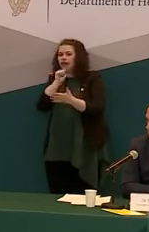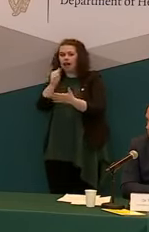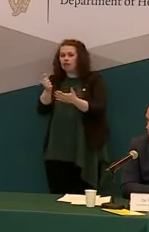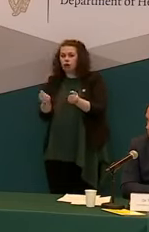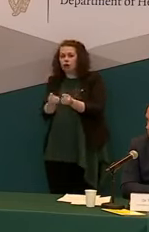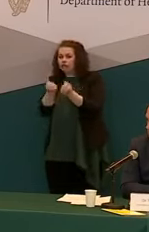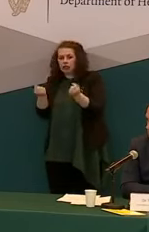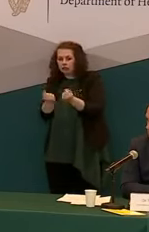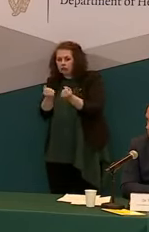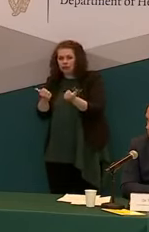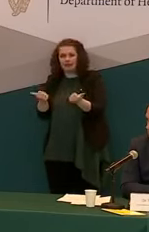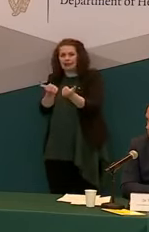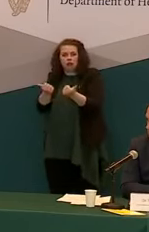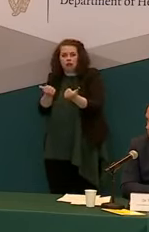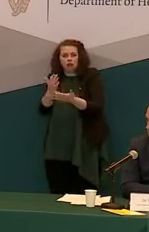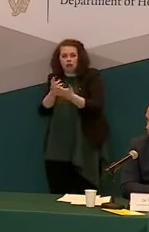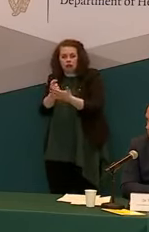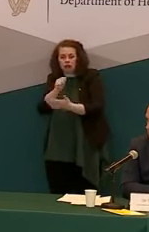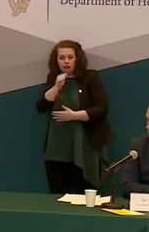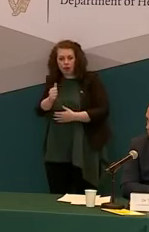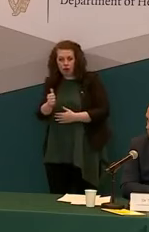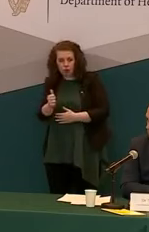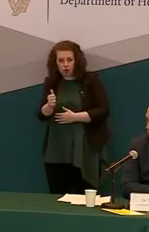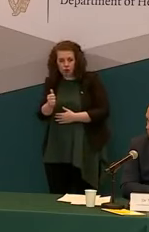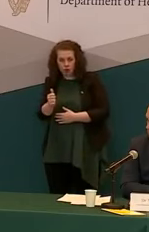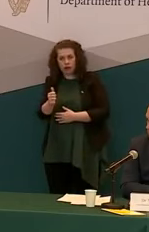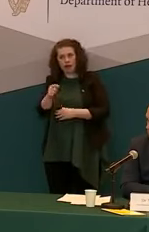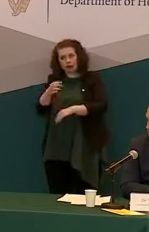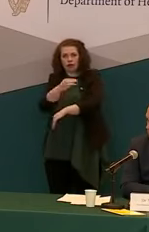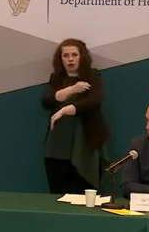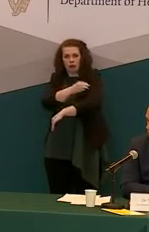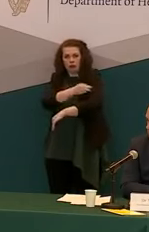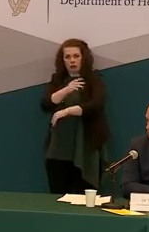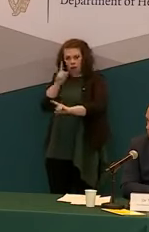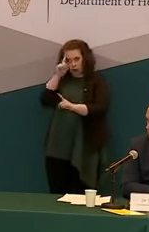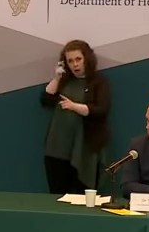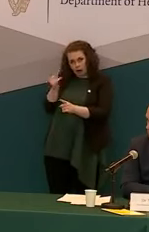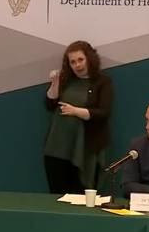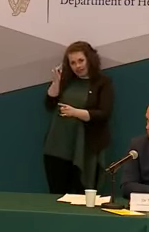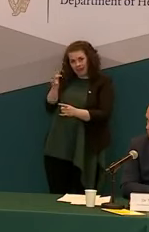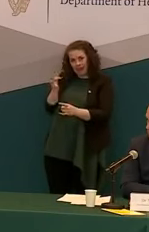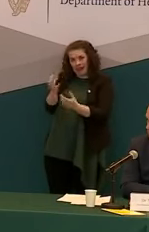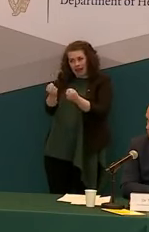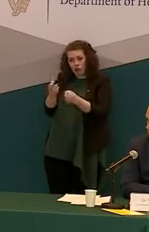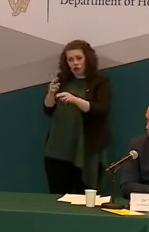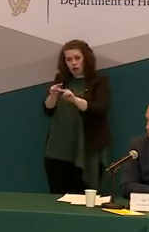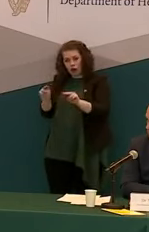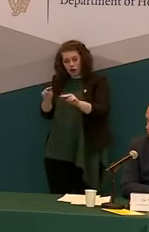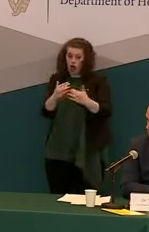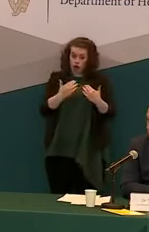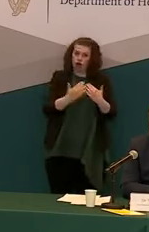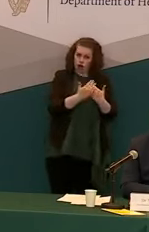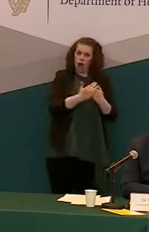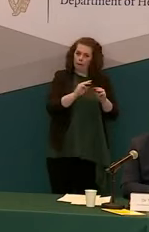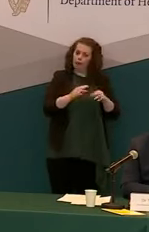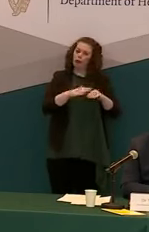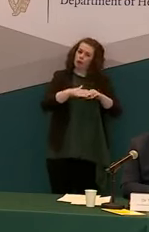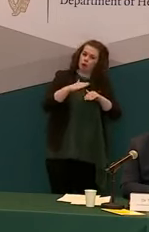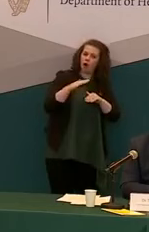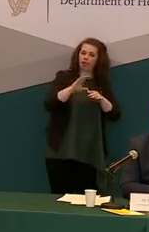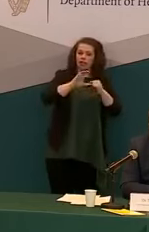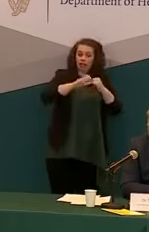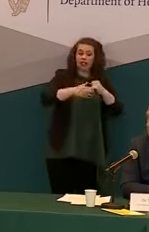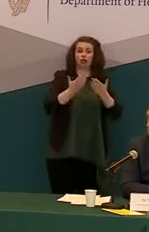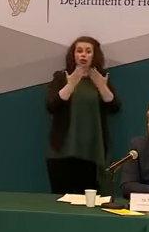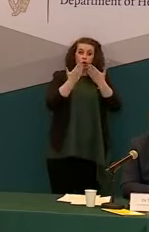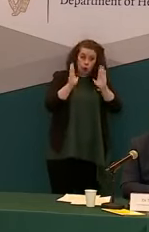have other comorbidities, those core features that we see which are much more prevalent in younger people, namely a high temperature or cough, may